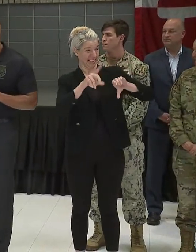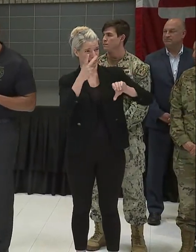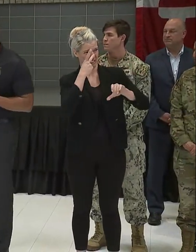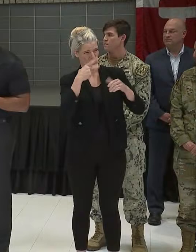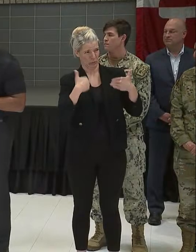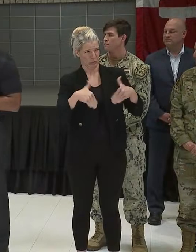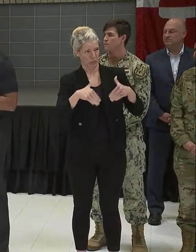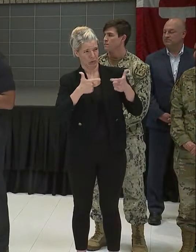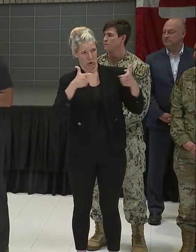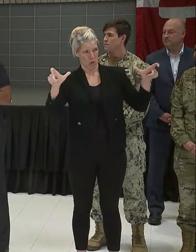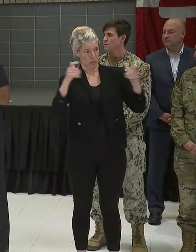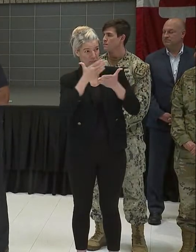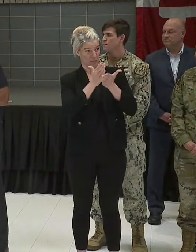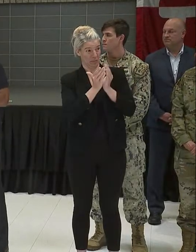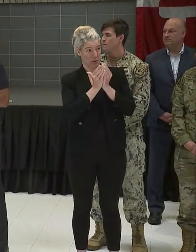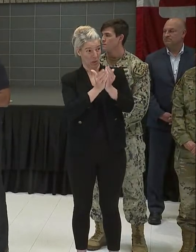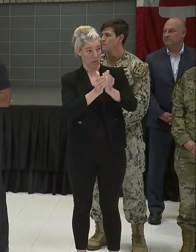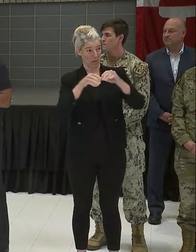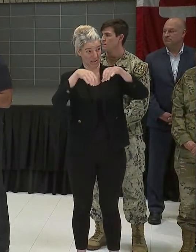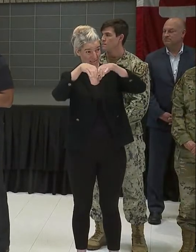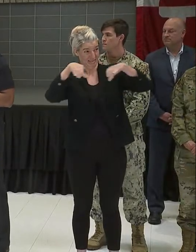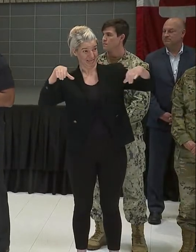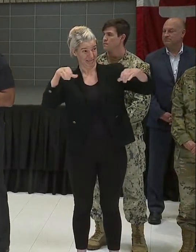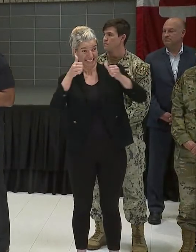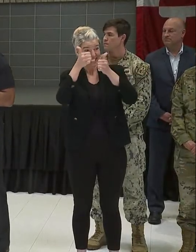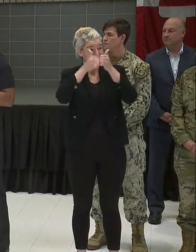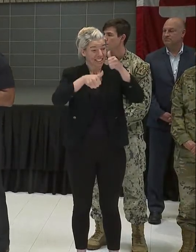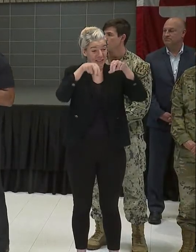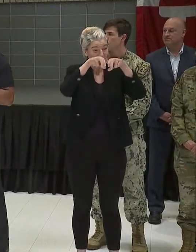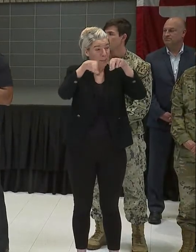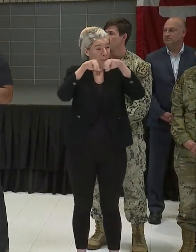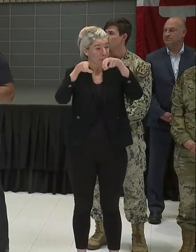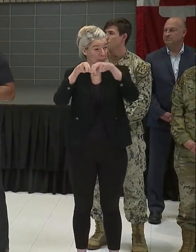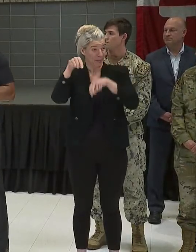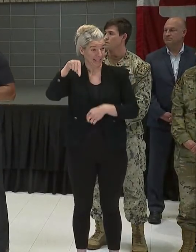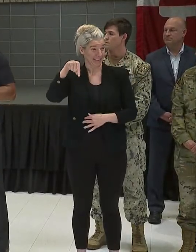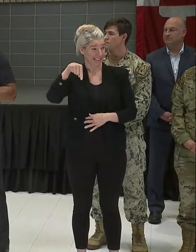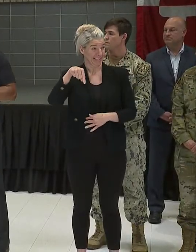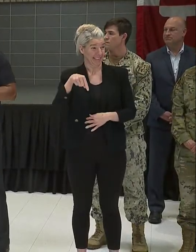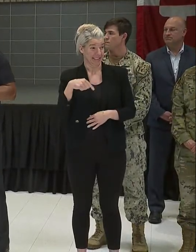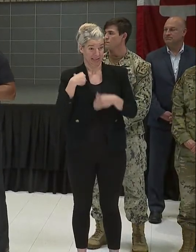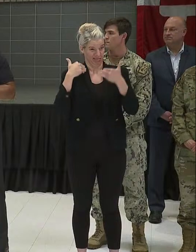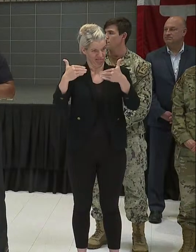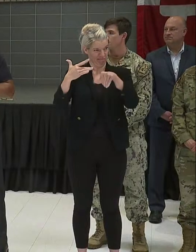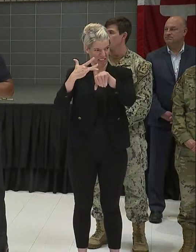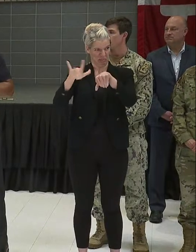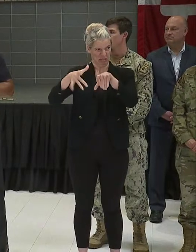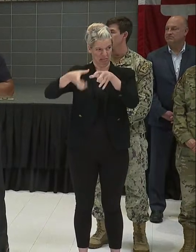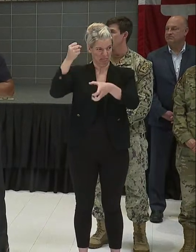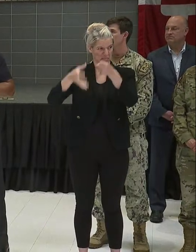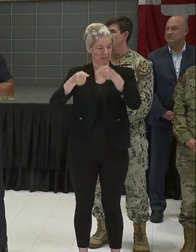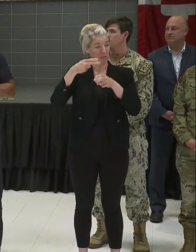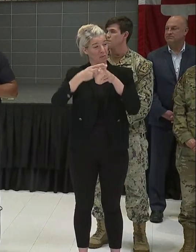of the ship, every single one of these containers, when they are empty, they are about